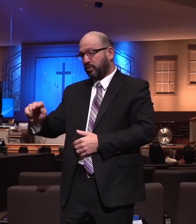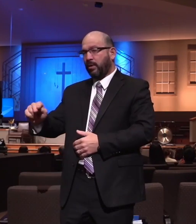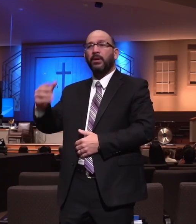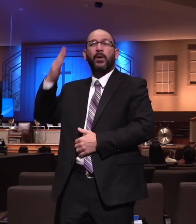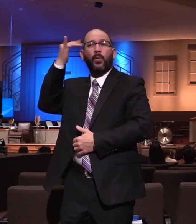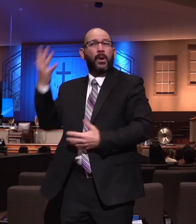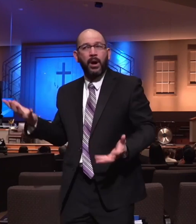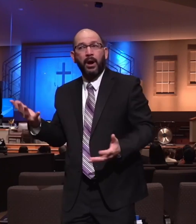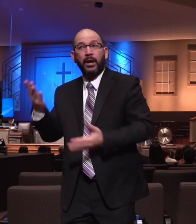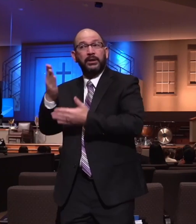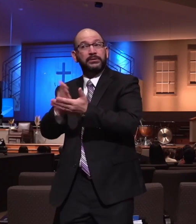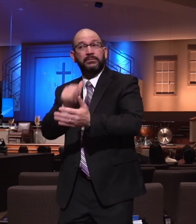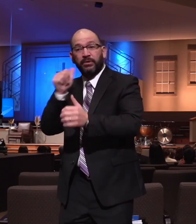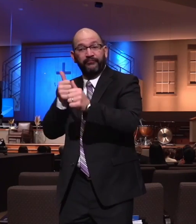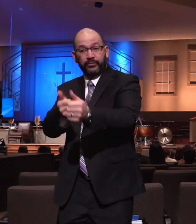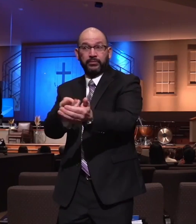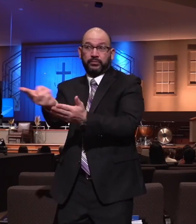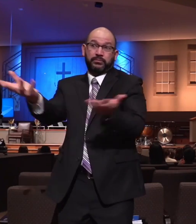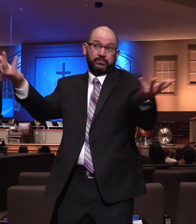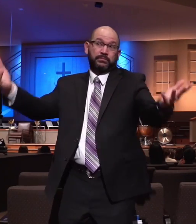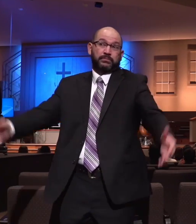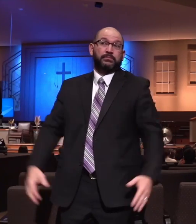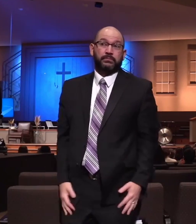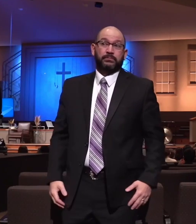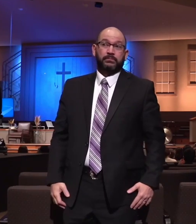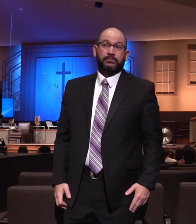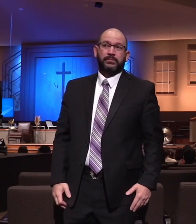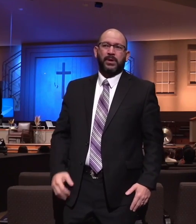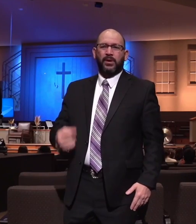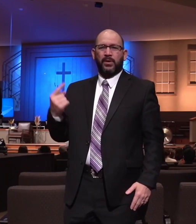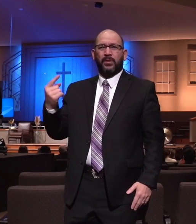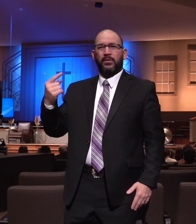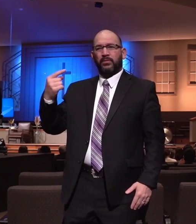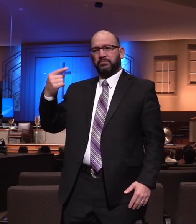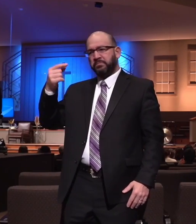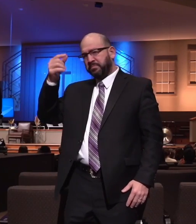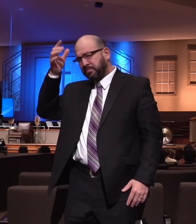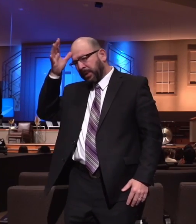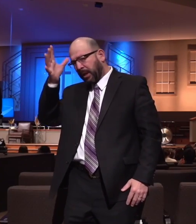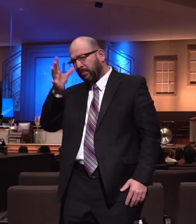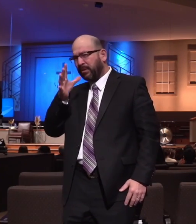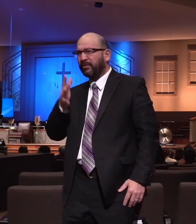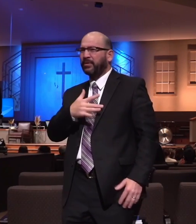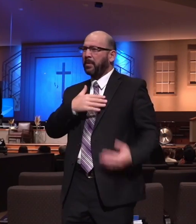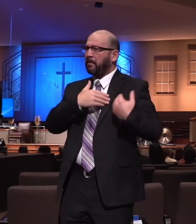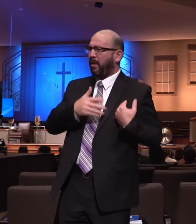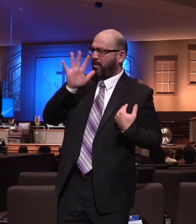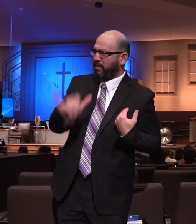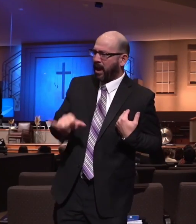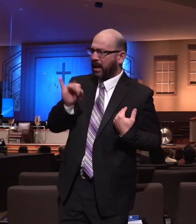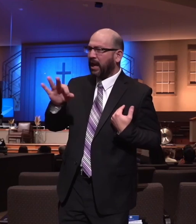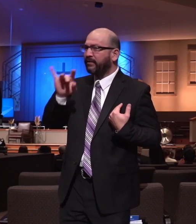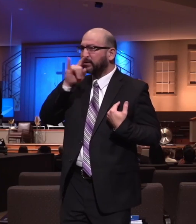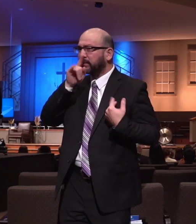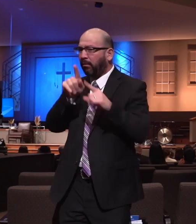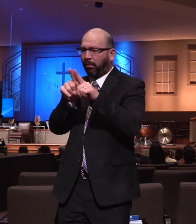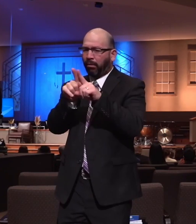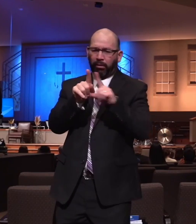not walking in the truth. This is always the burden of a parent. It's always the burden of a pastor. It, I believe, can age a